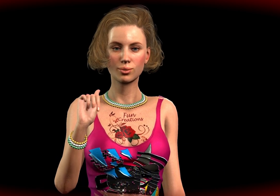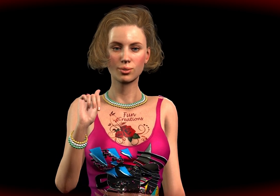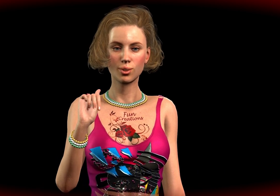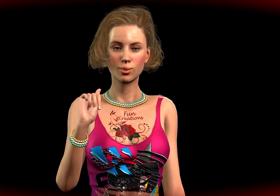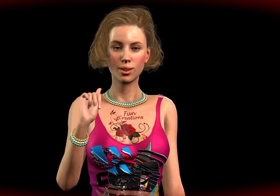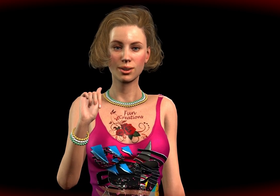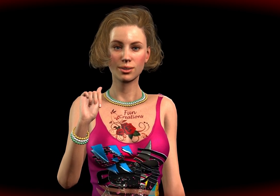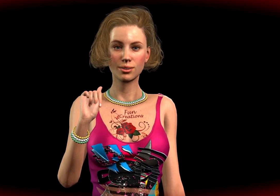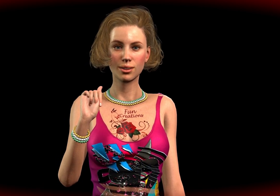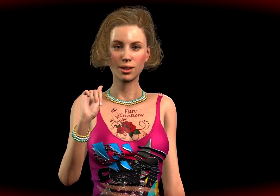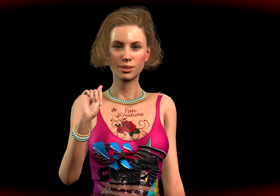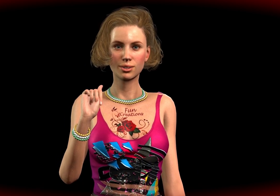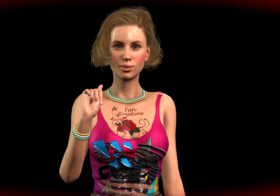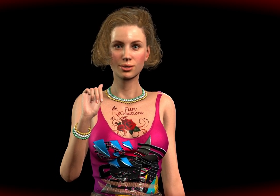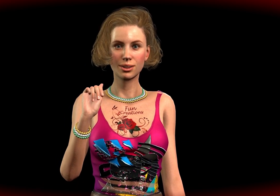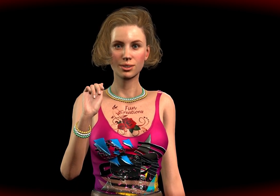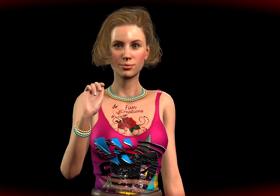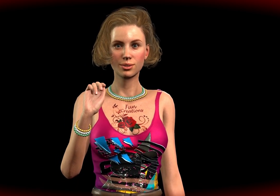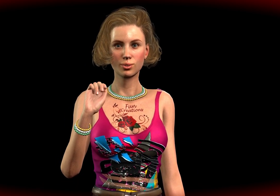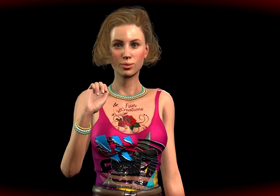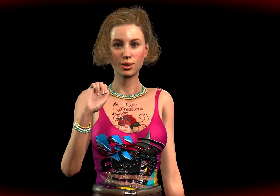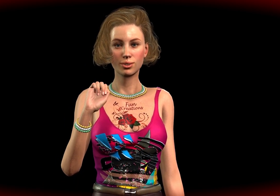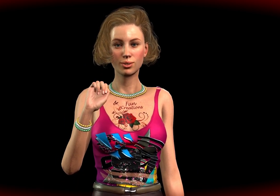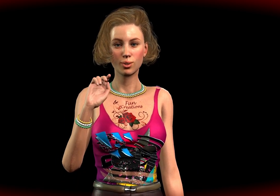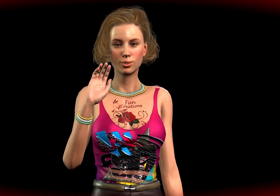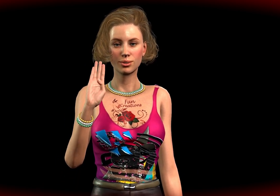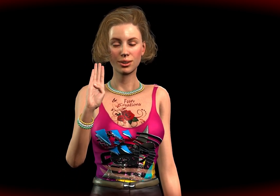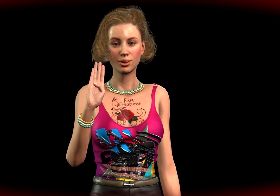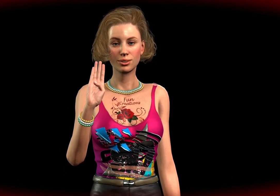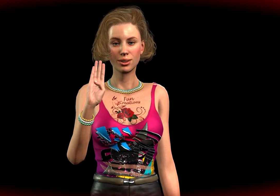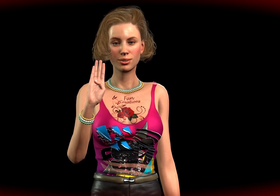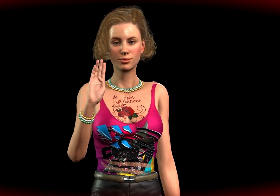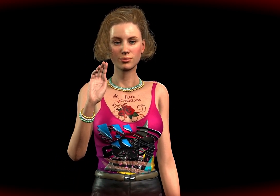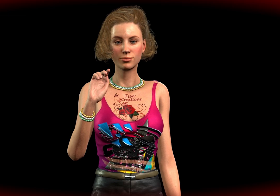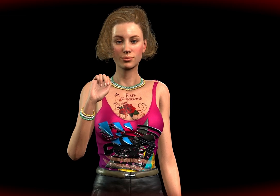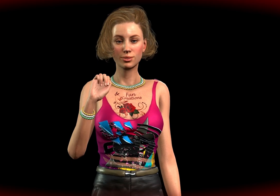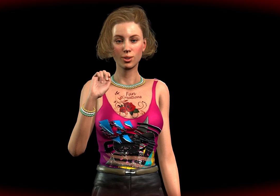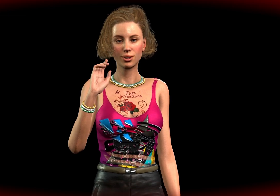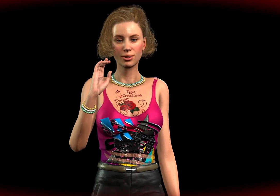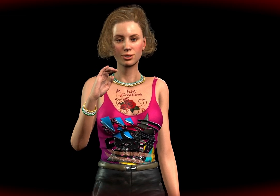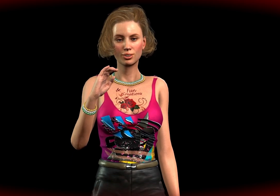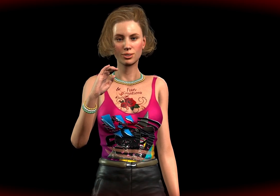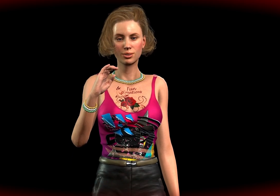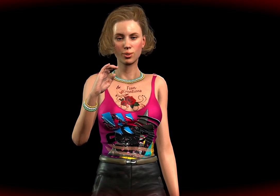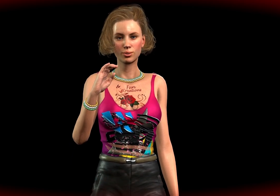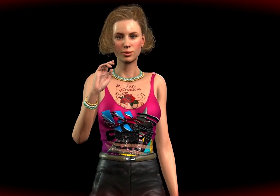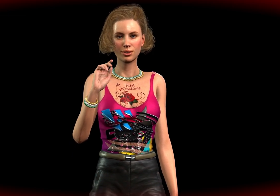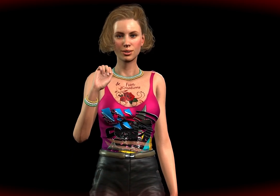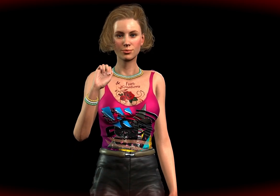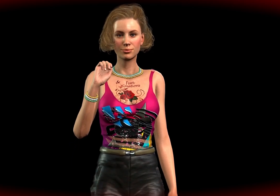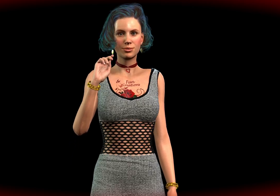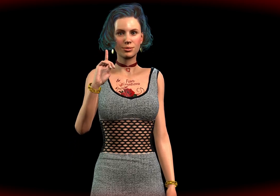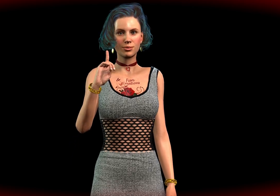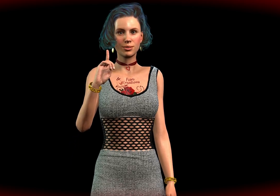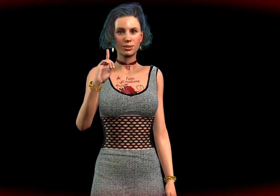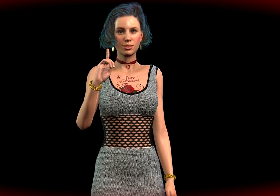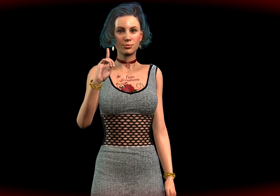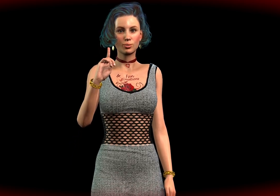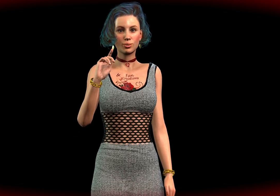You know what? I think it will take a bit too long to go to the letter Z. So let's just go to the letter P, as I'm sure